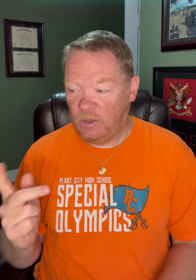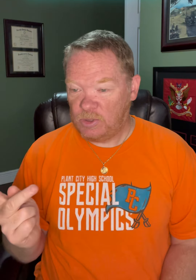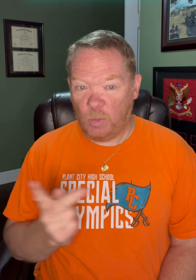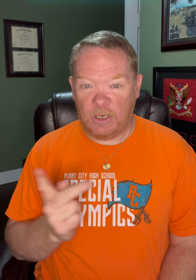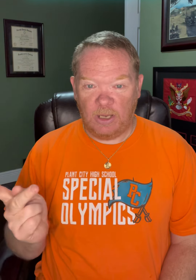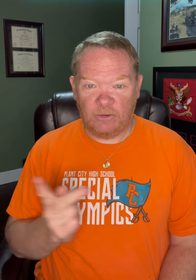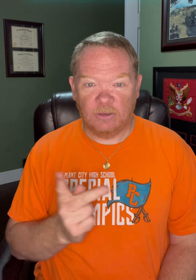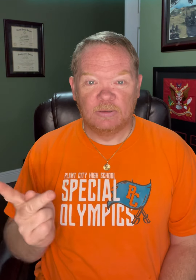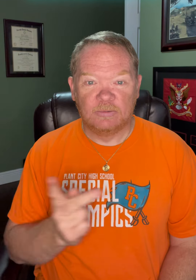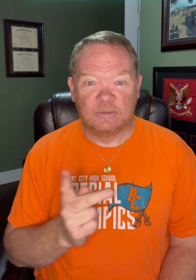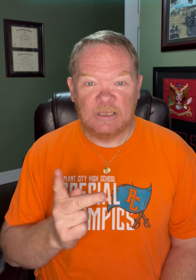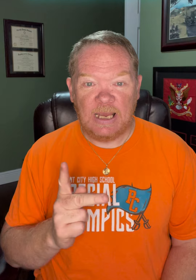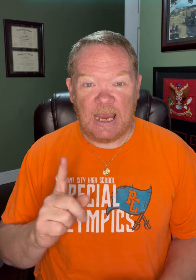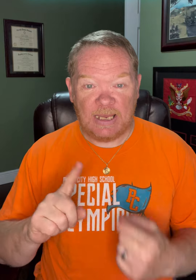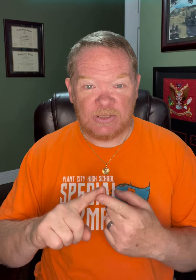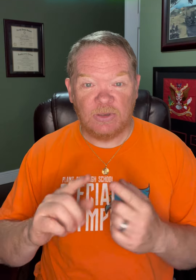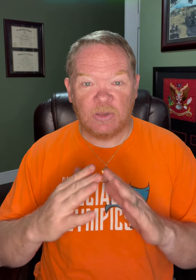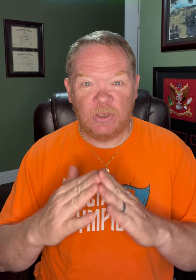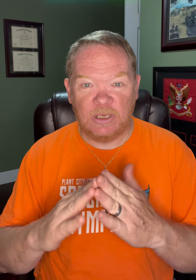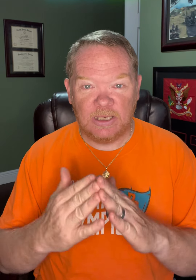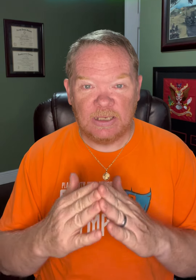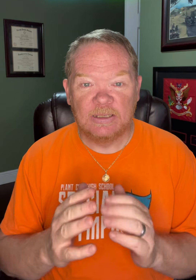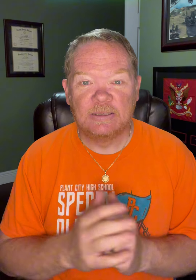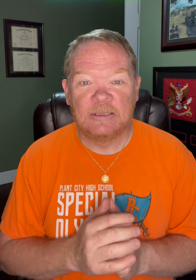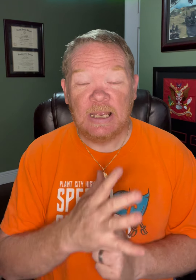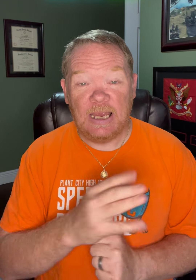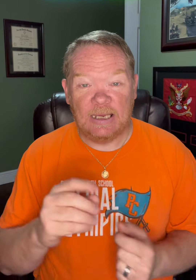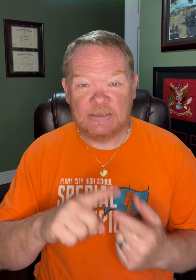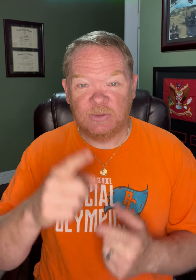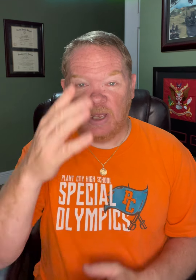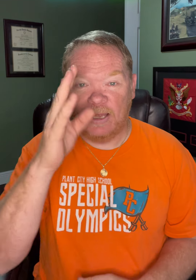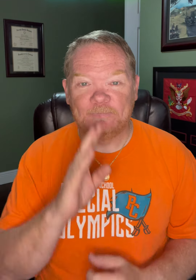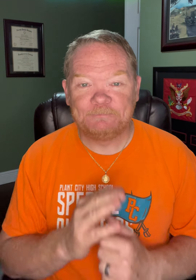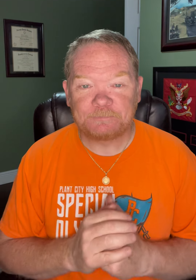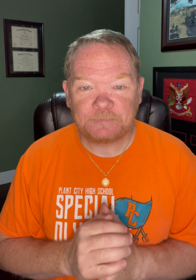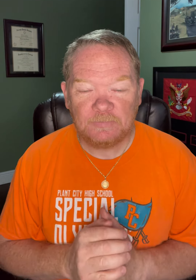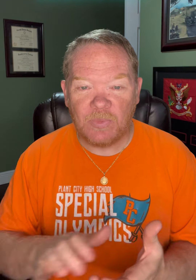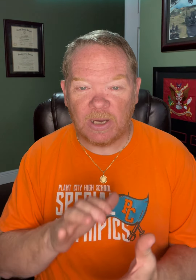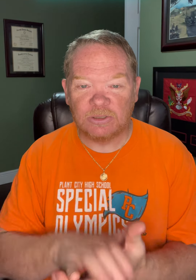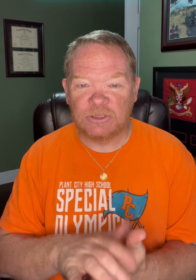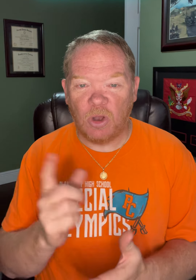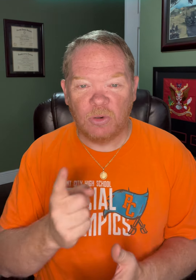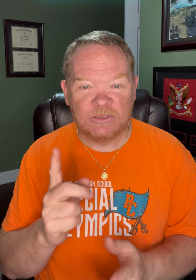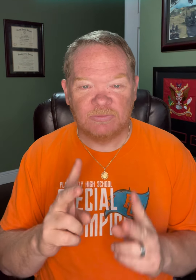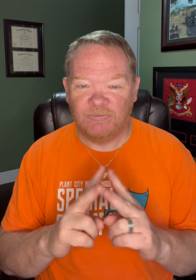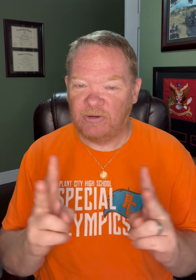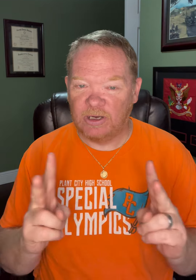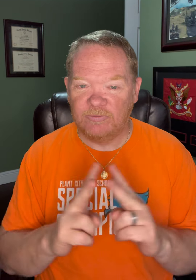one another, and to the community, and to God. Marriage is always very, very